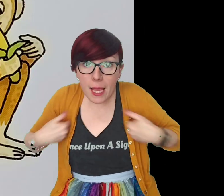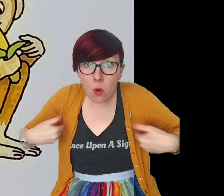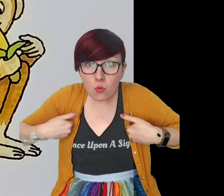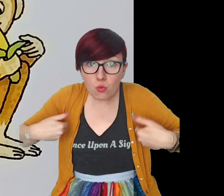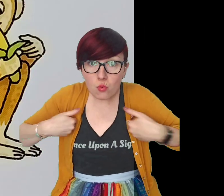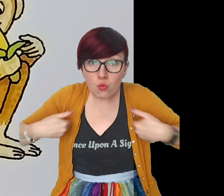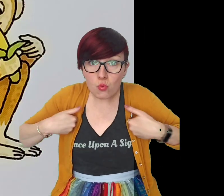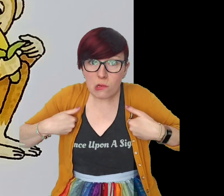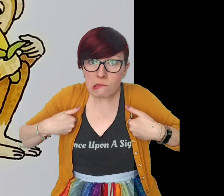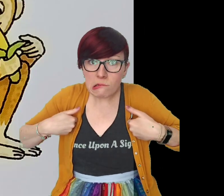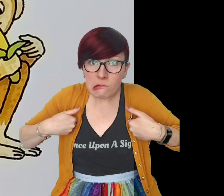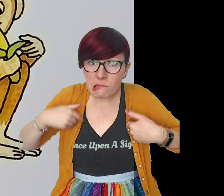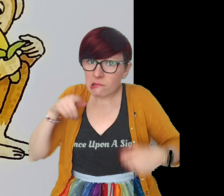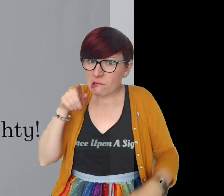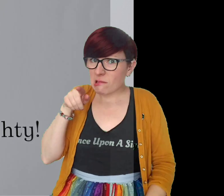monkey.